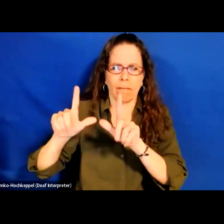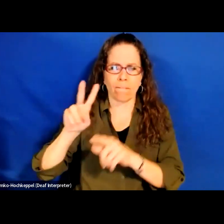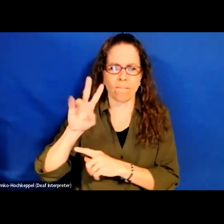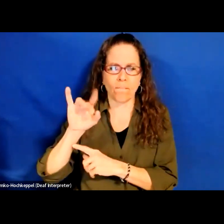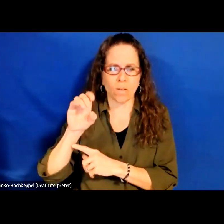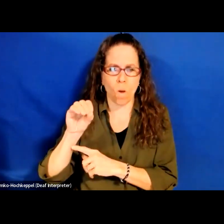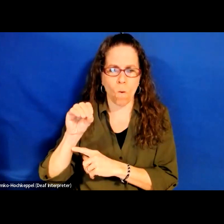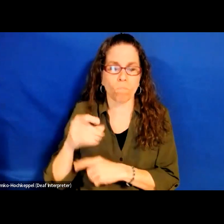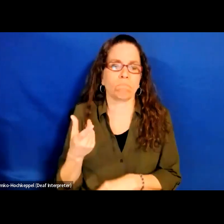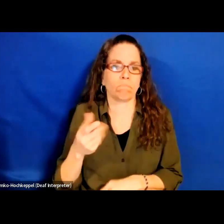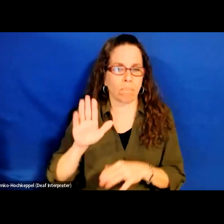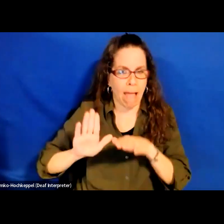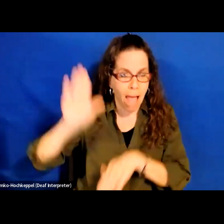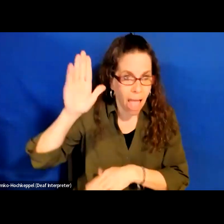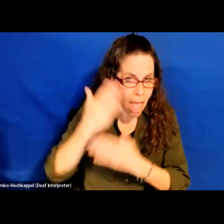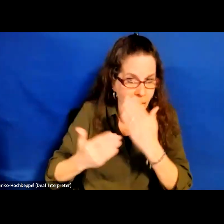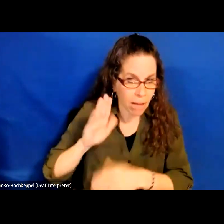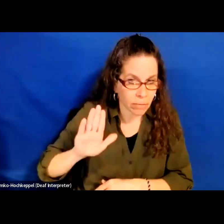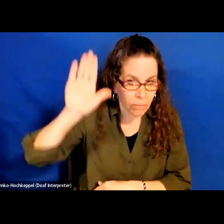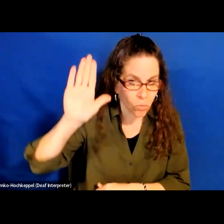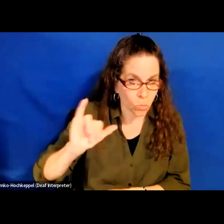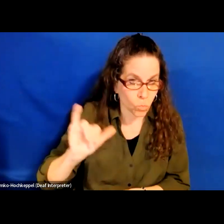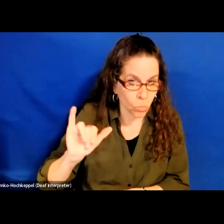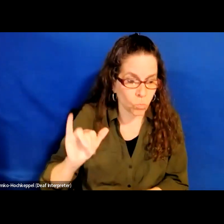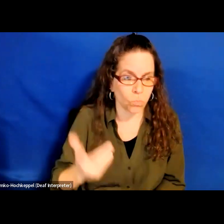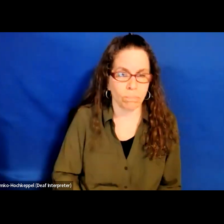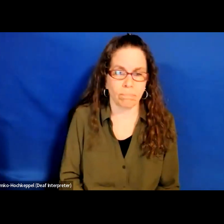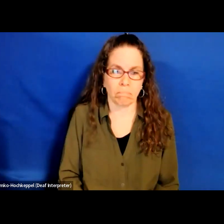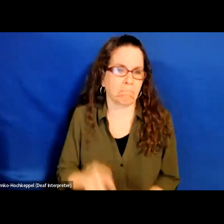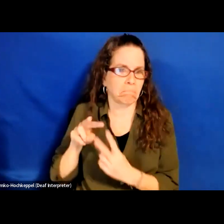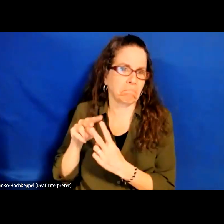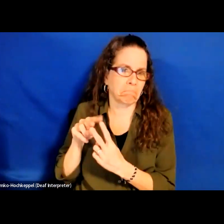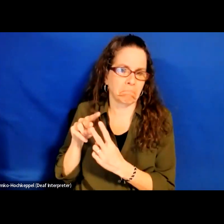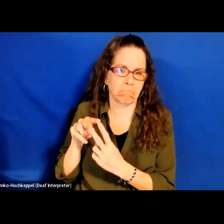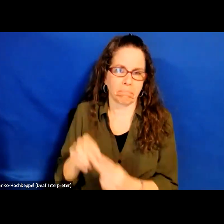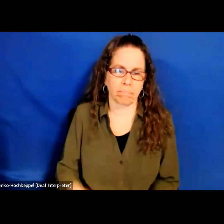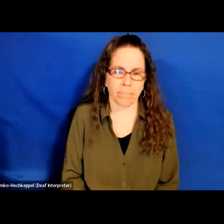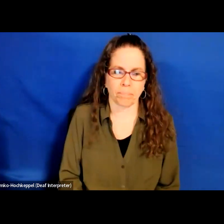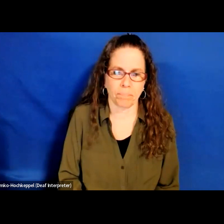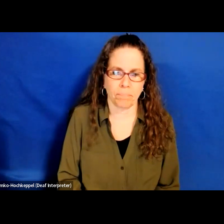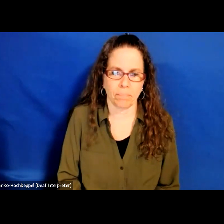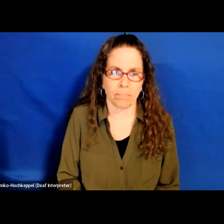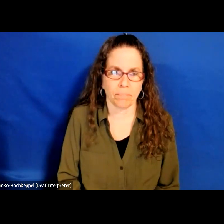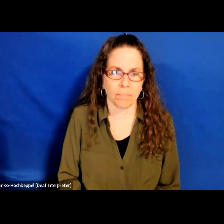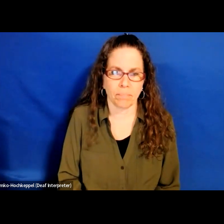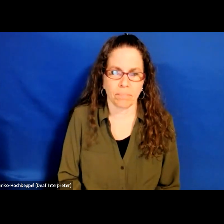know that they have a question and where that question is coming from.